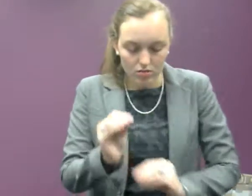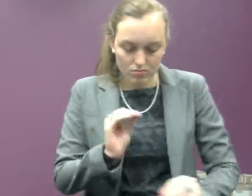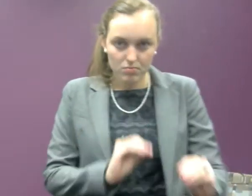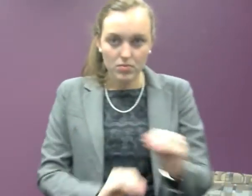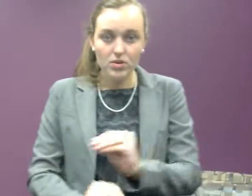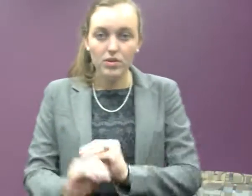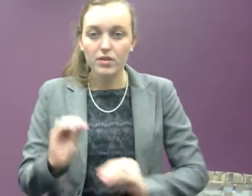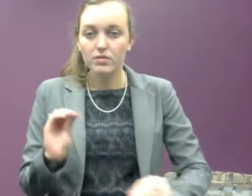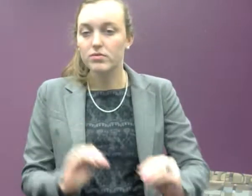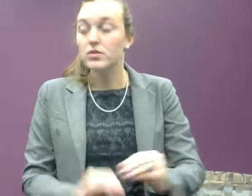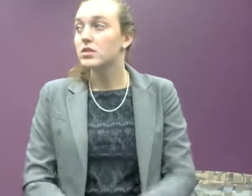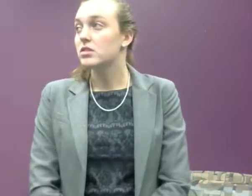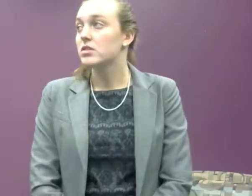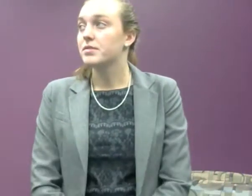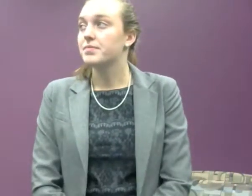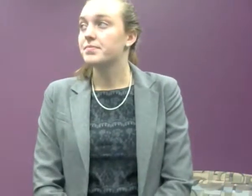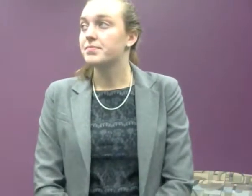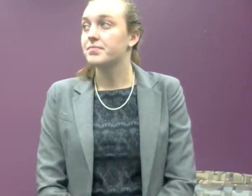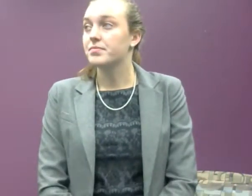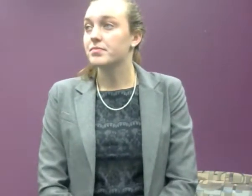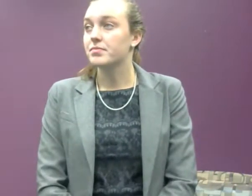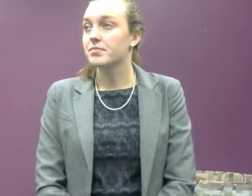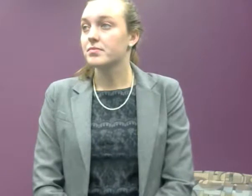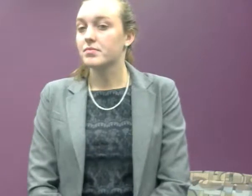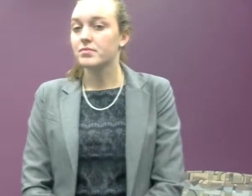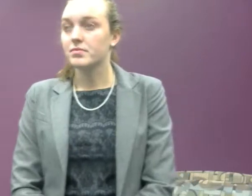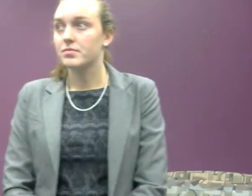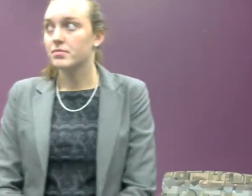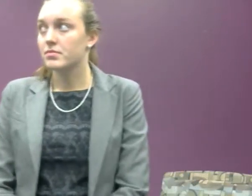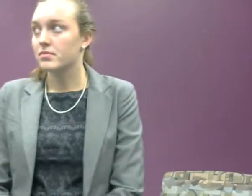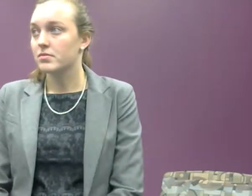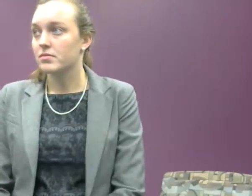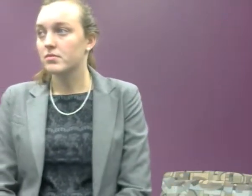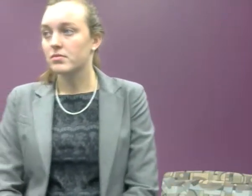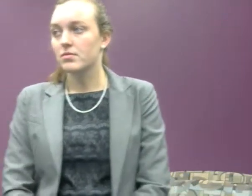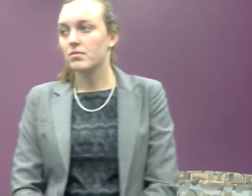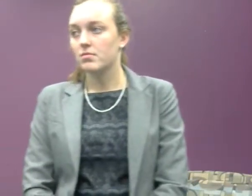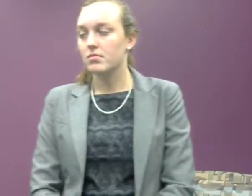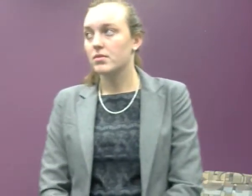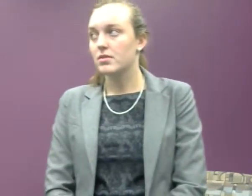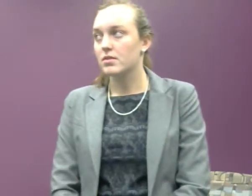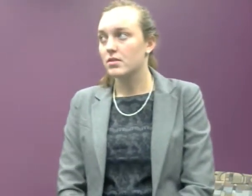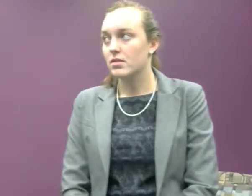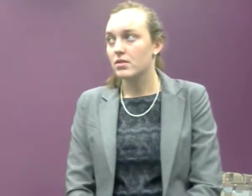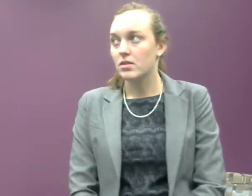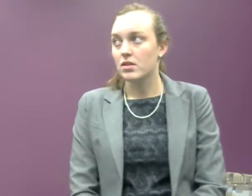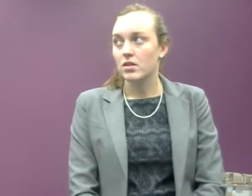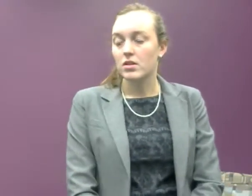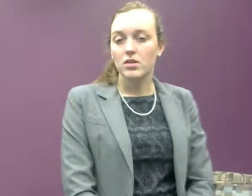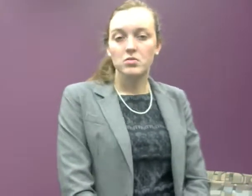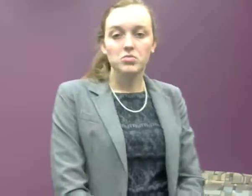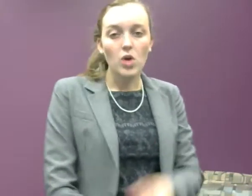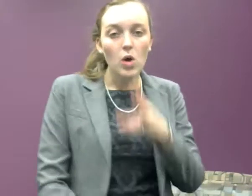because everything's got movement, right? Nothing is at rest. And it's moving throughout the water and